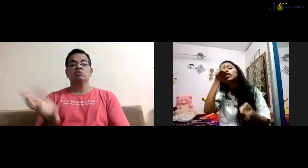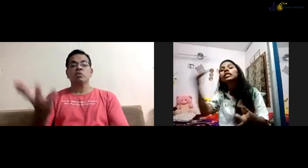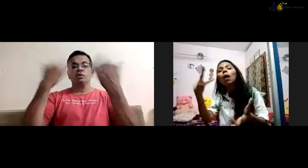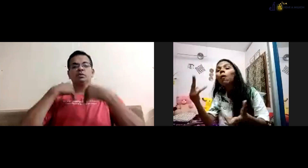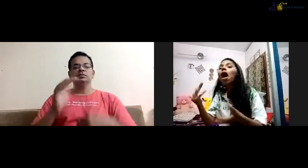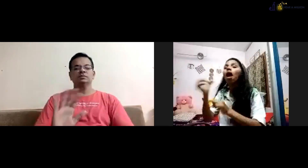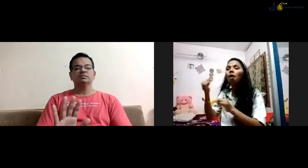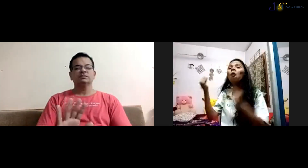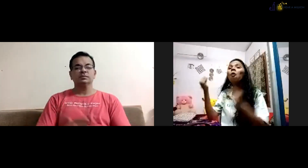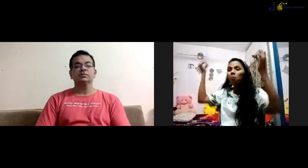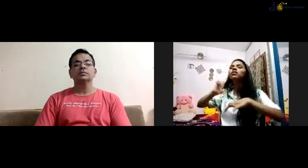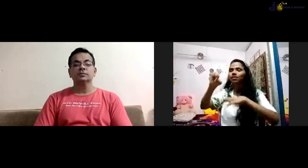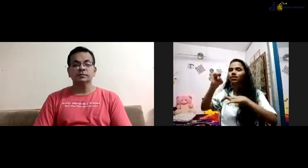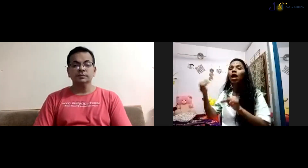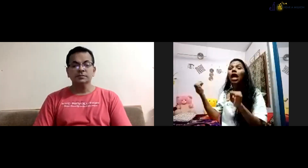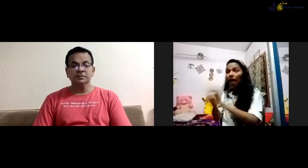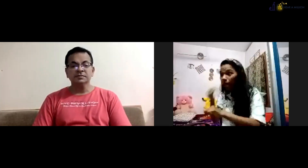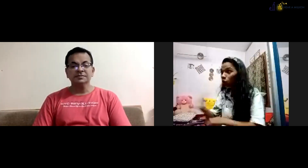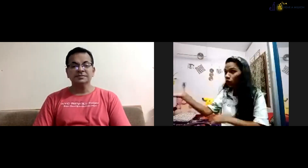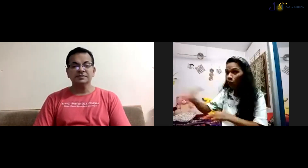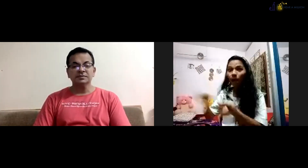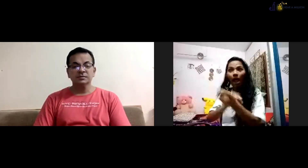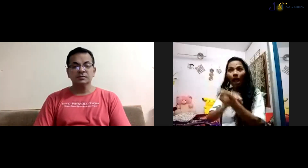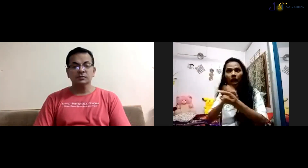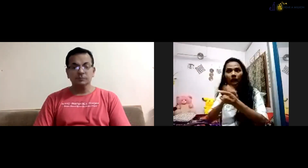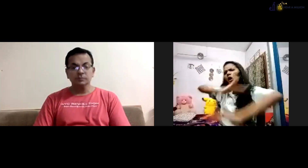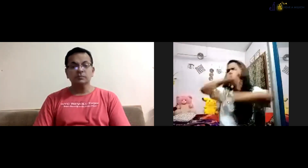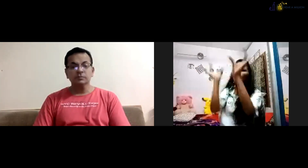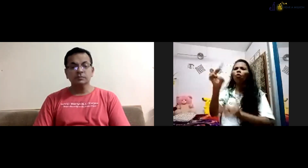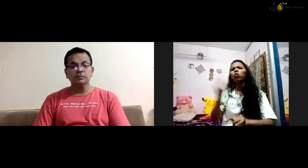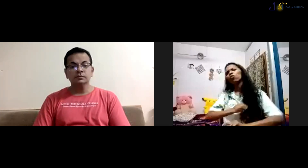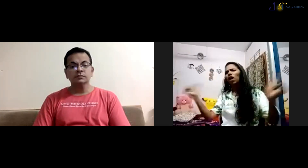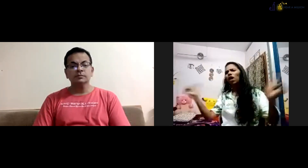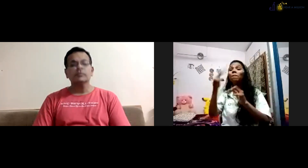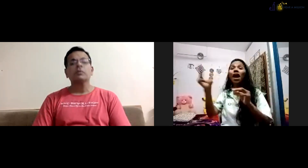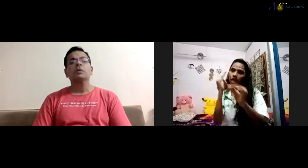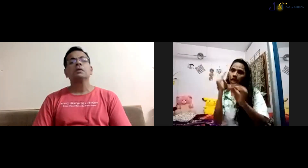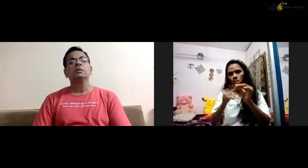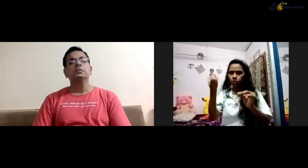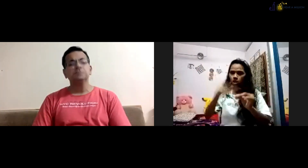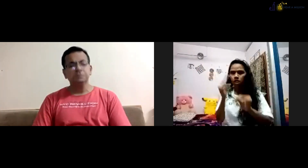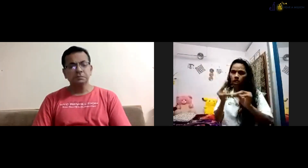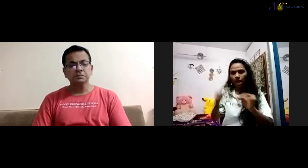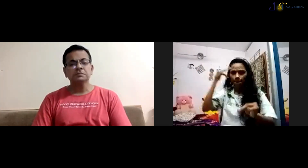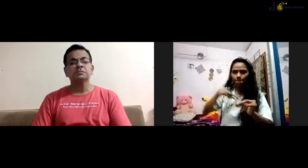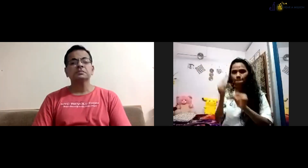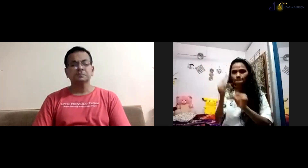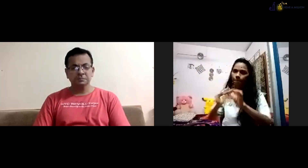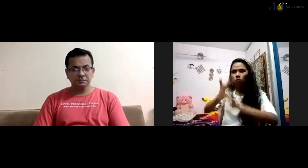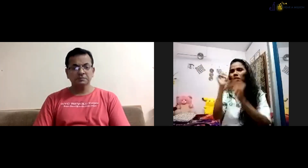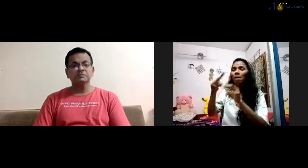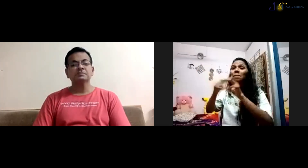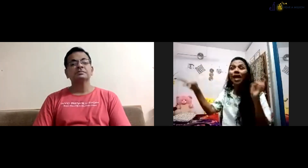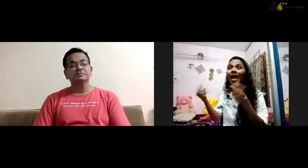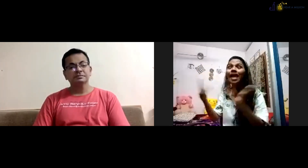how my height will have lesser height, and so I have to do all of the work. I can do washing, cooking, all